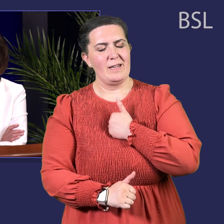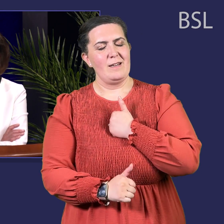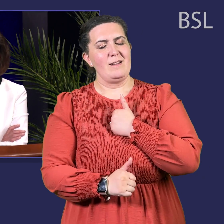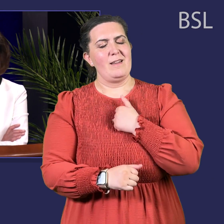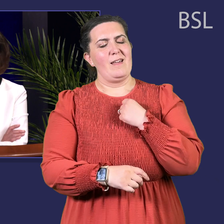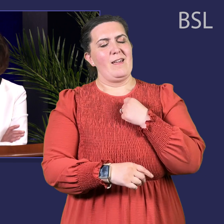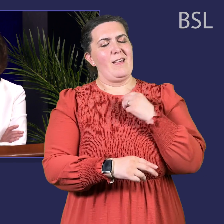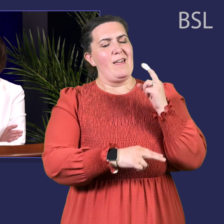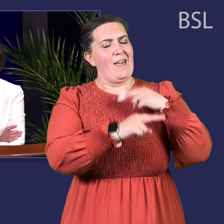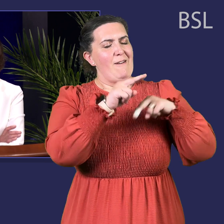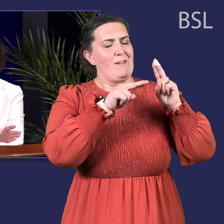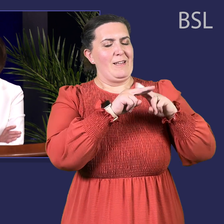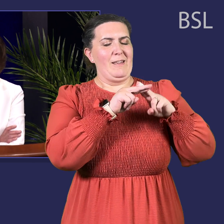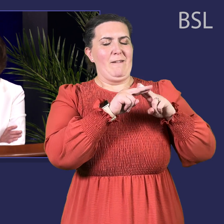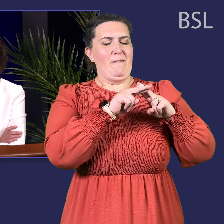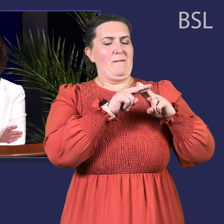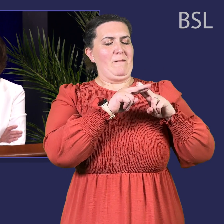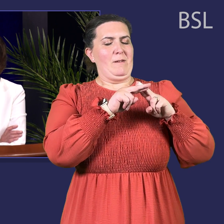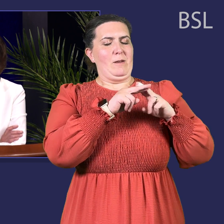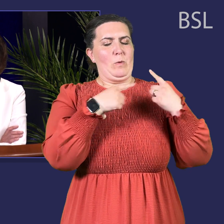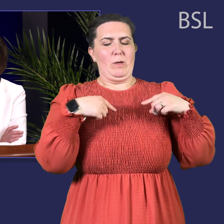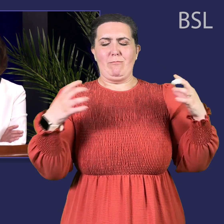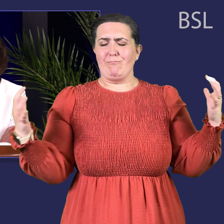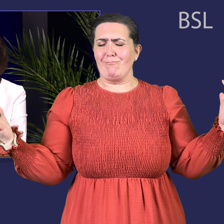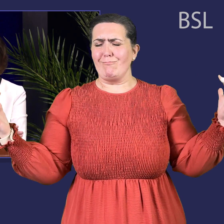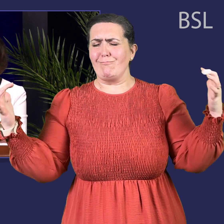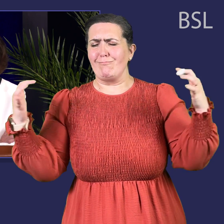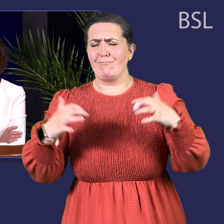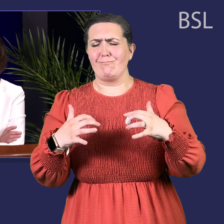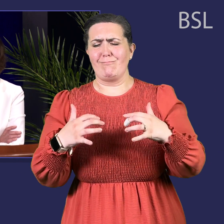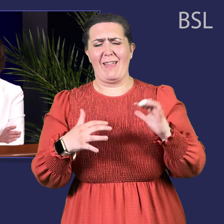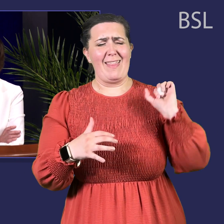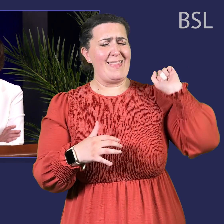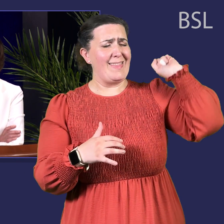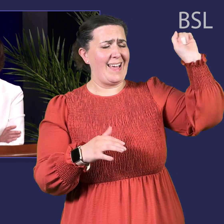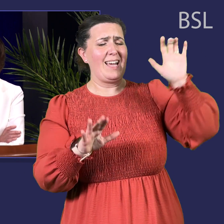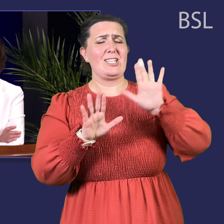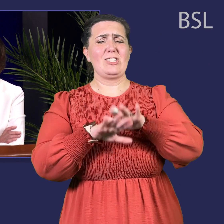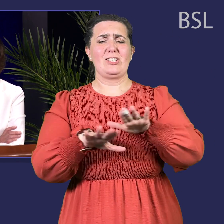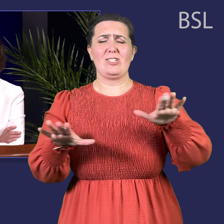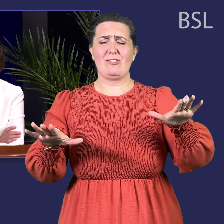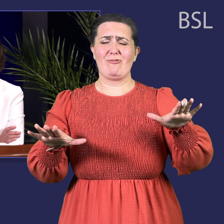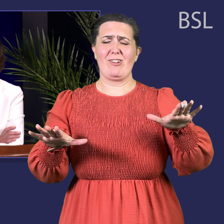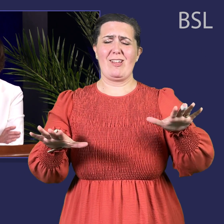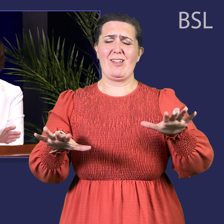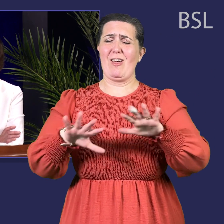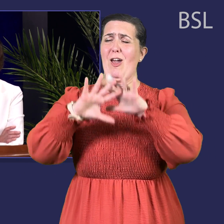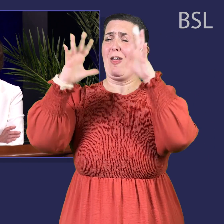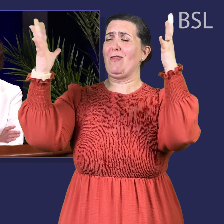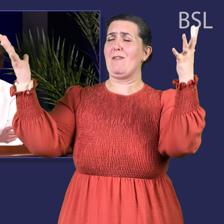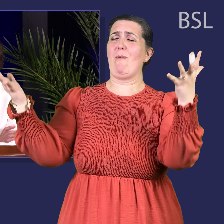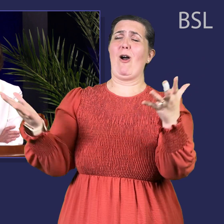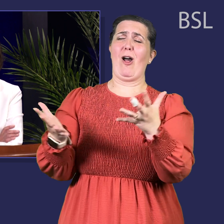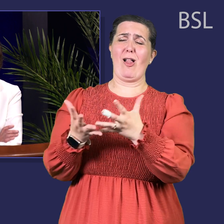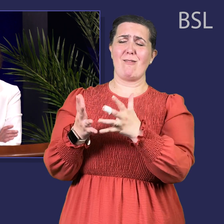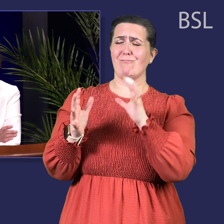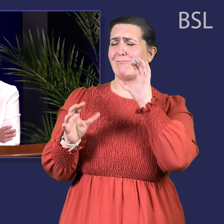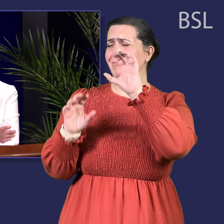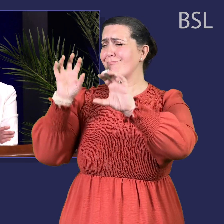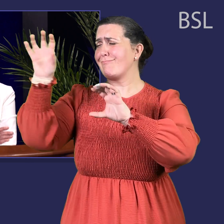Our dear Heavenly Father, we gather as thy children across the